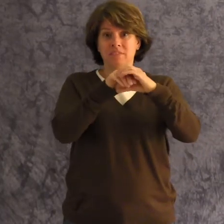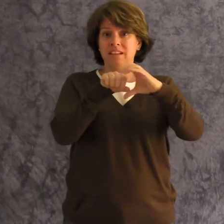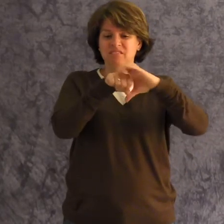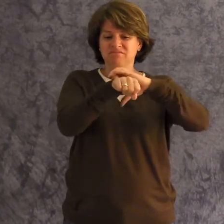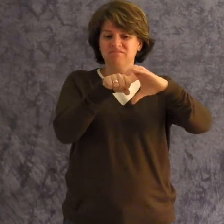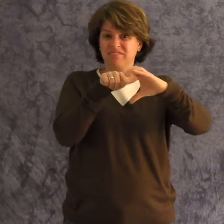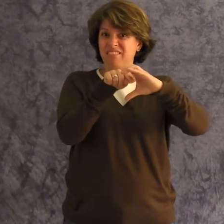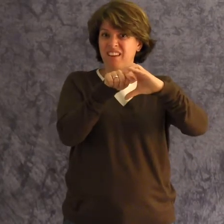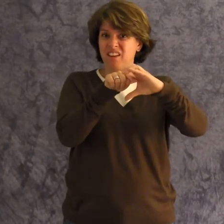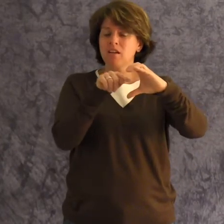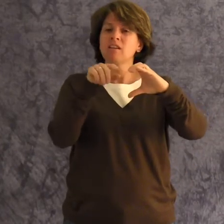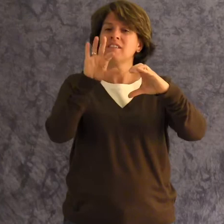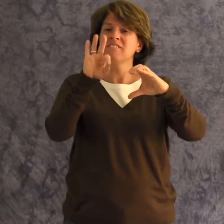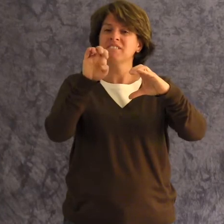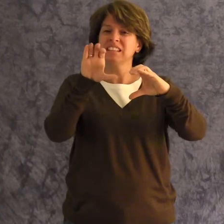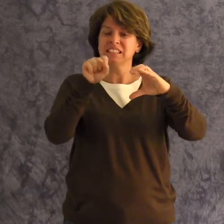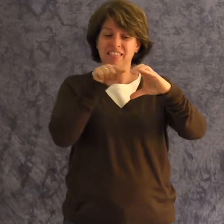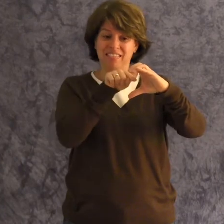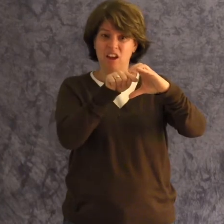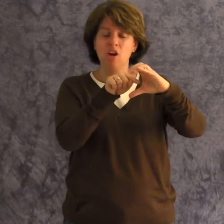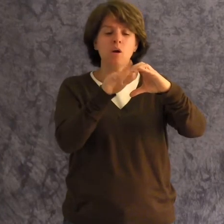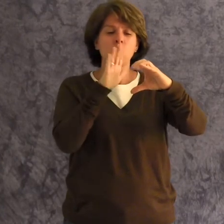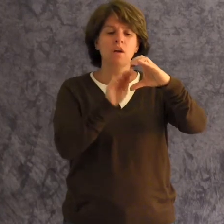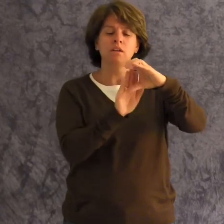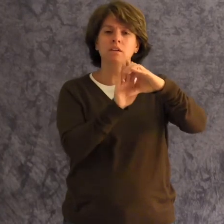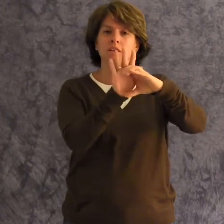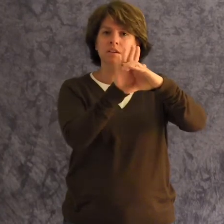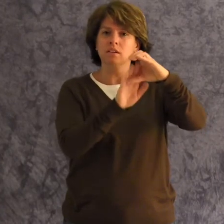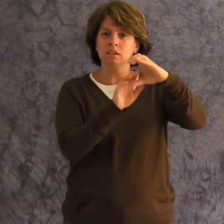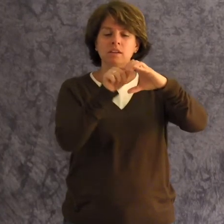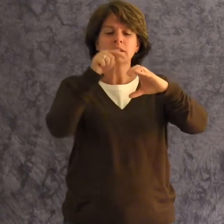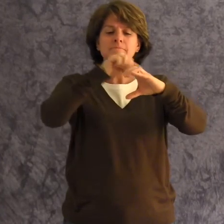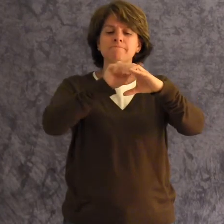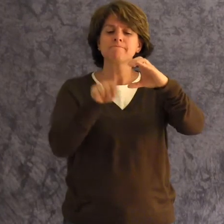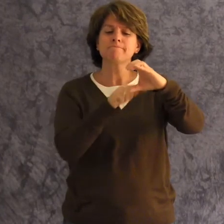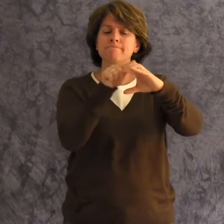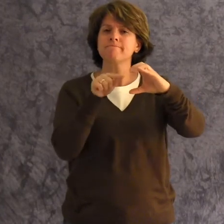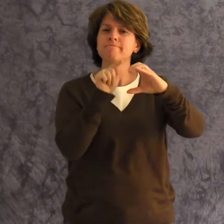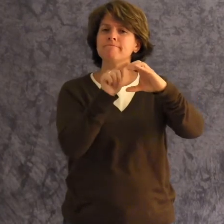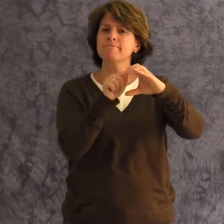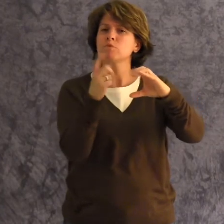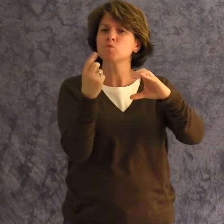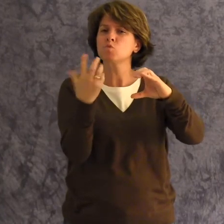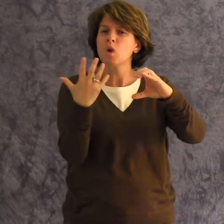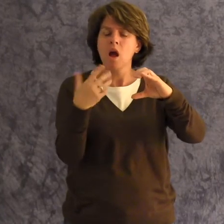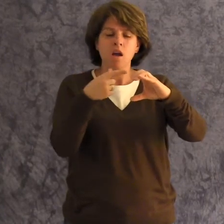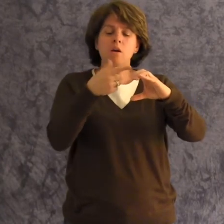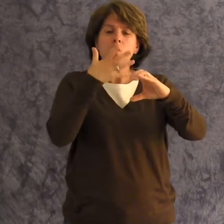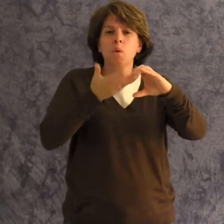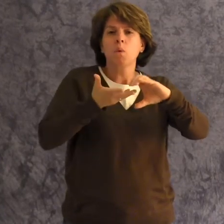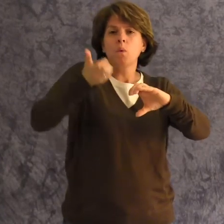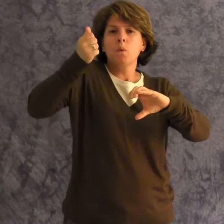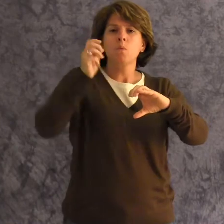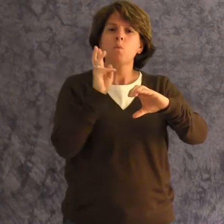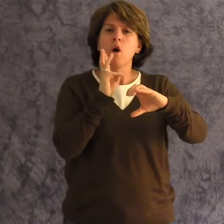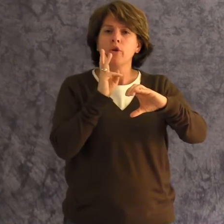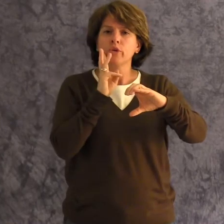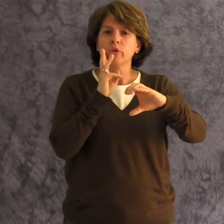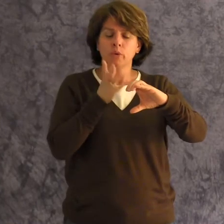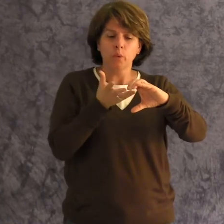walls of your large intestine. Your large intestine is going to do a couple of things. Primarily, it's designed to reabsorb water from the